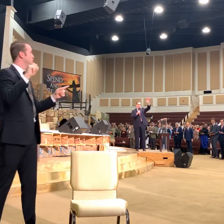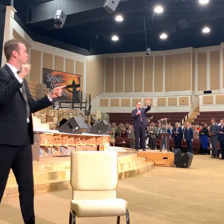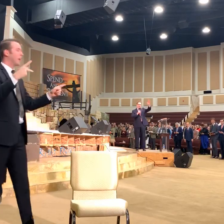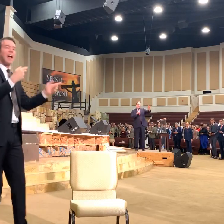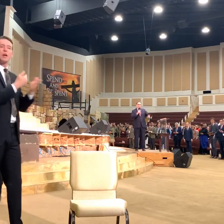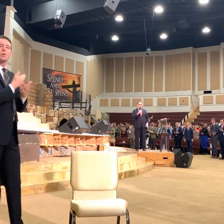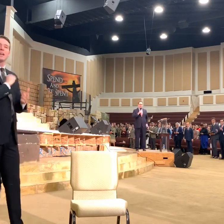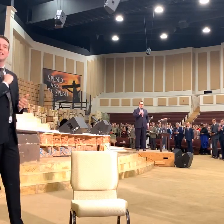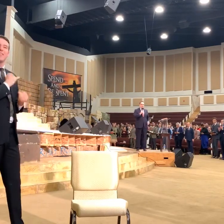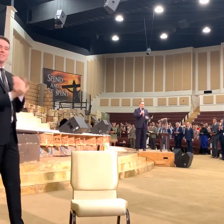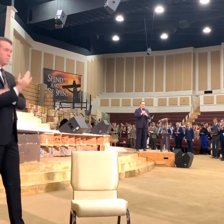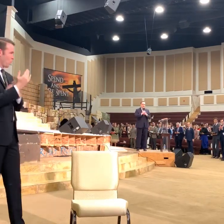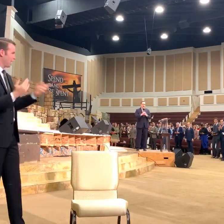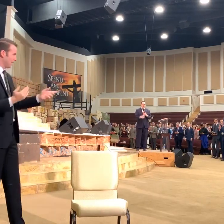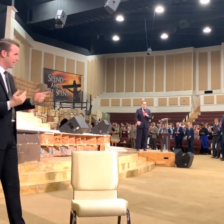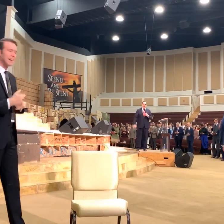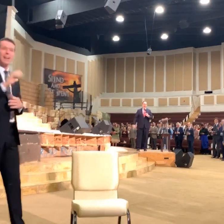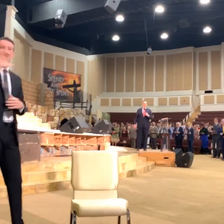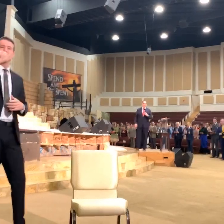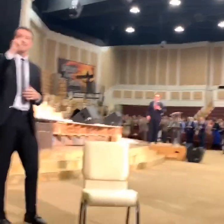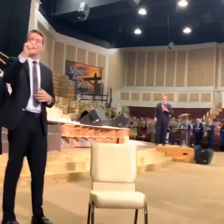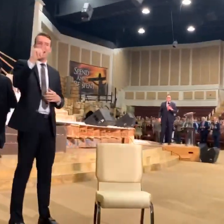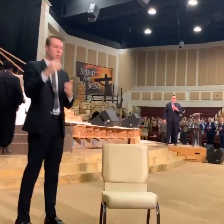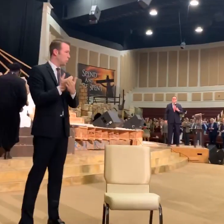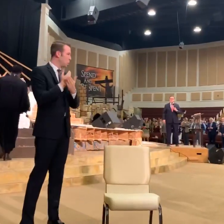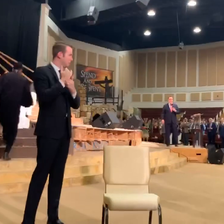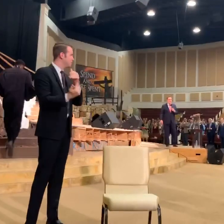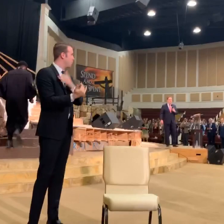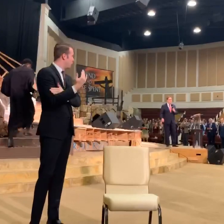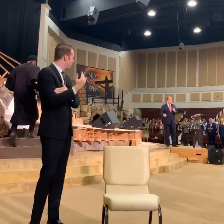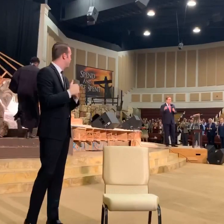new cadet this morning. Amen.